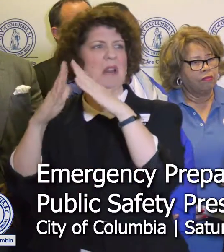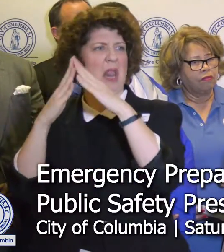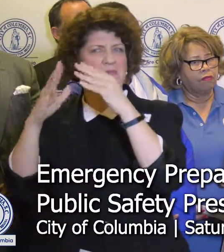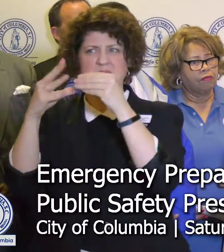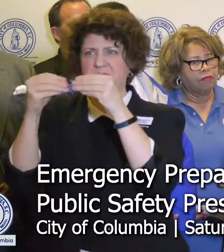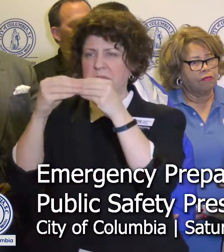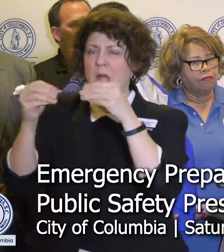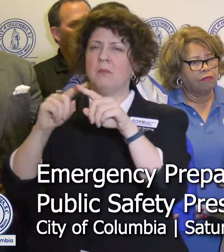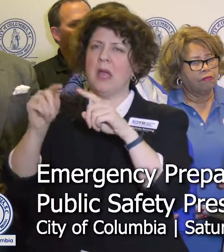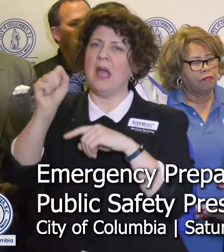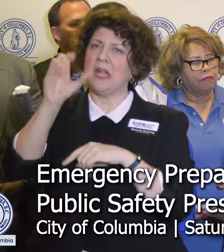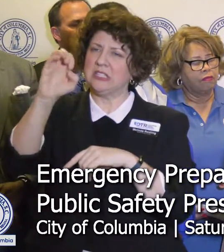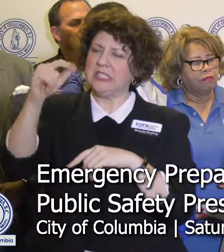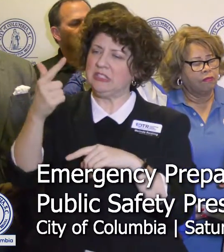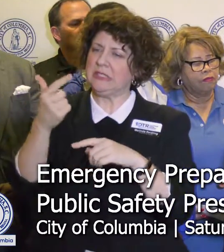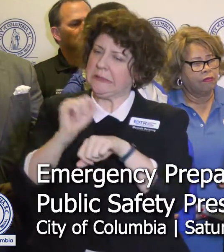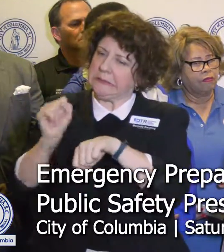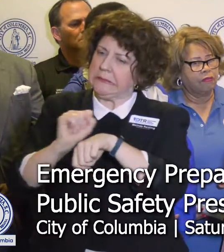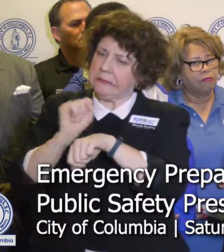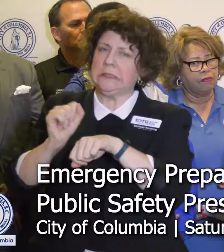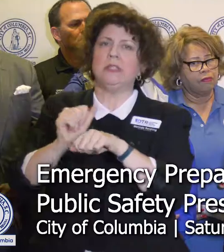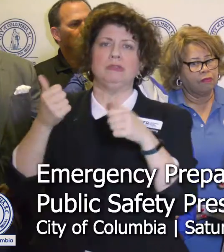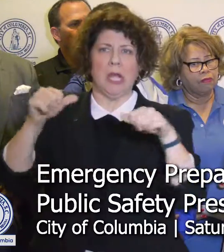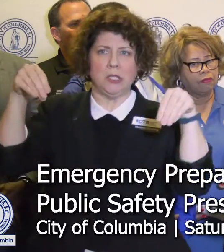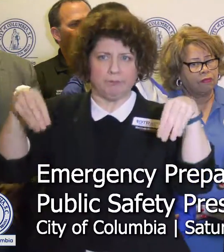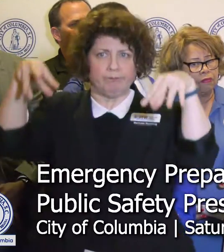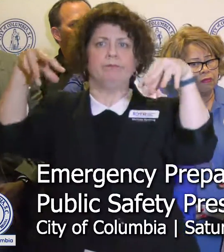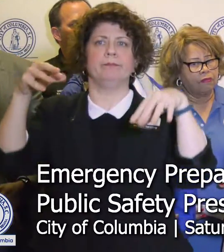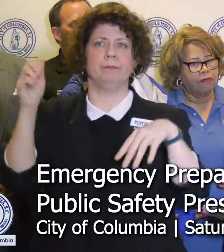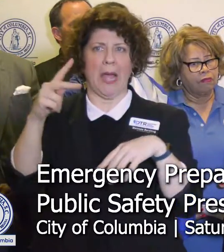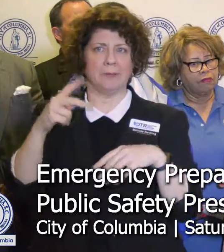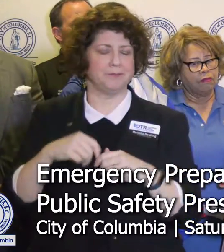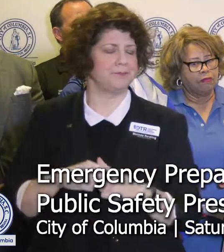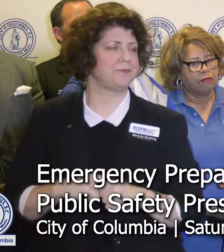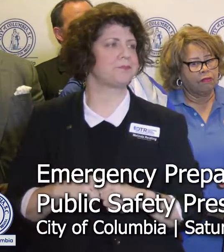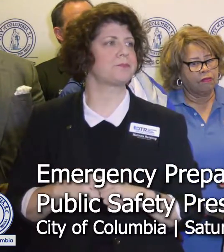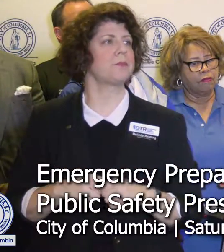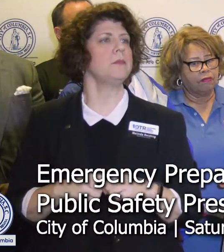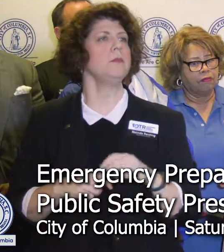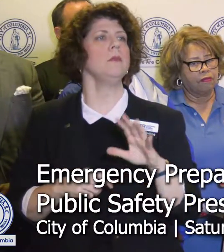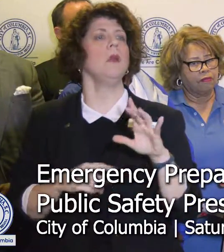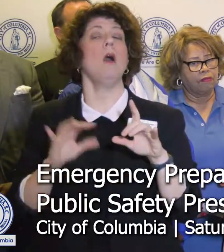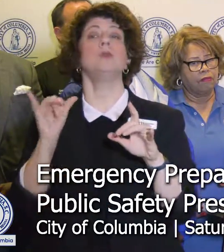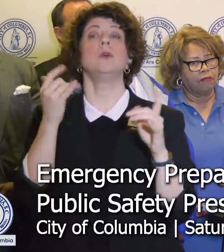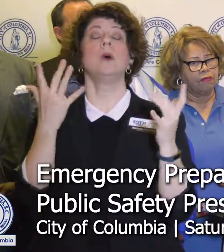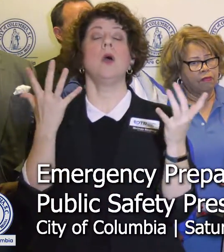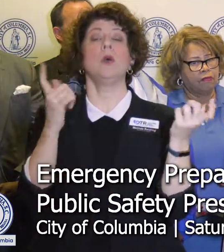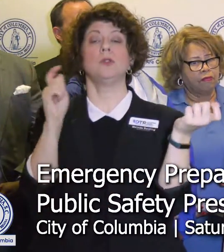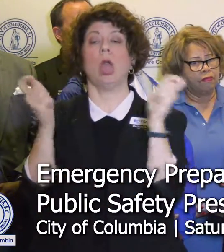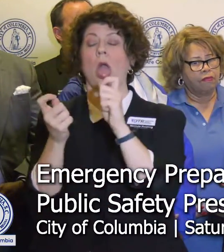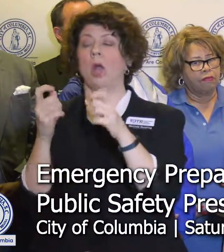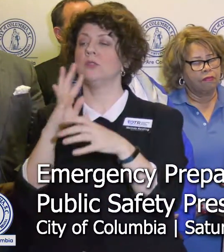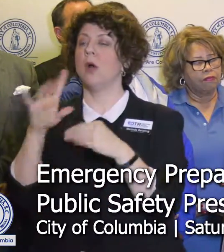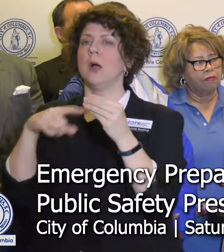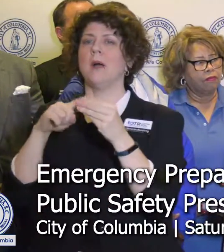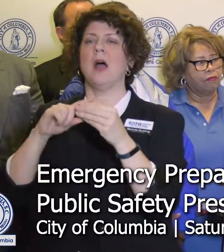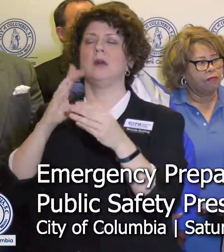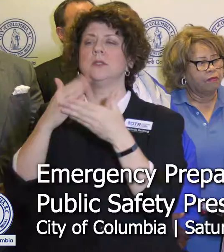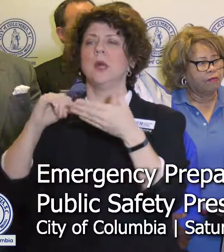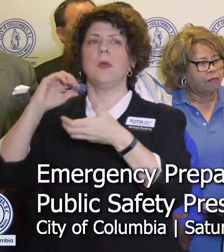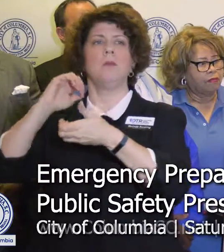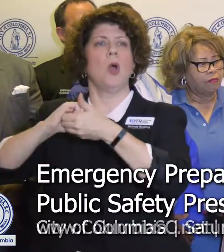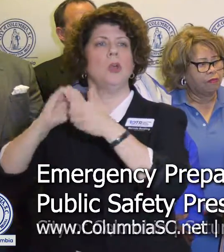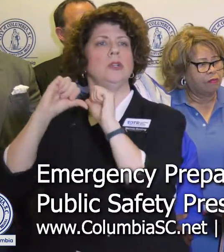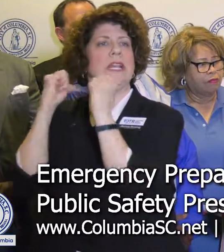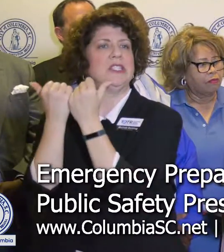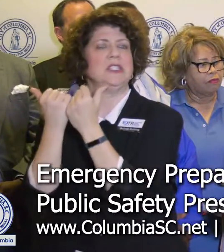know the SCNG is working diligently to get those folks back up and running. I want to shift to some of our partner agencies to